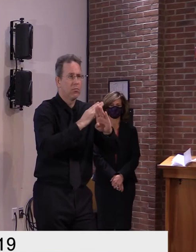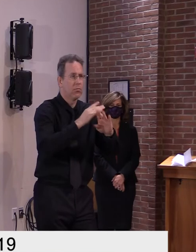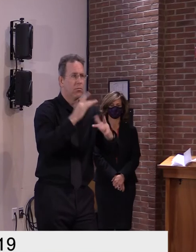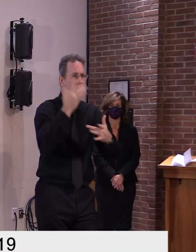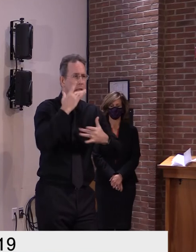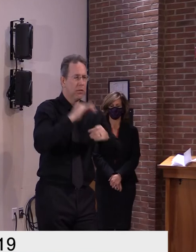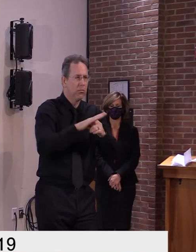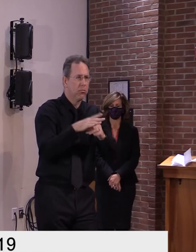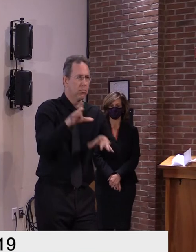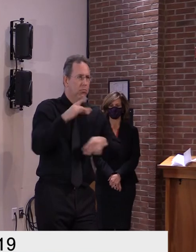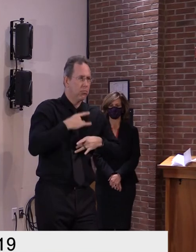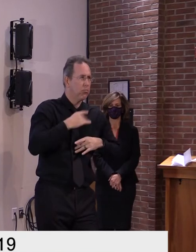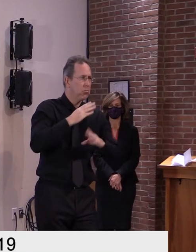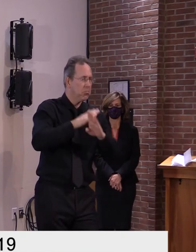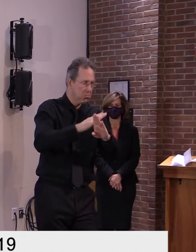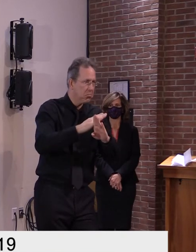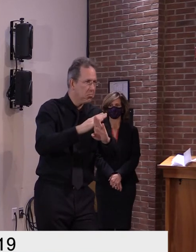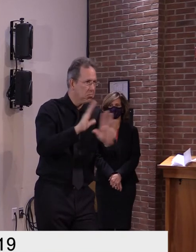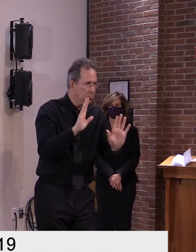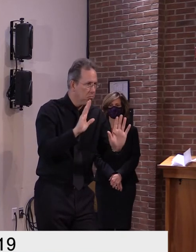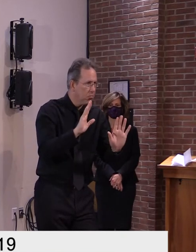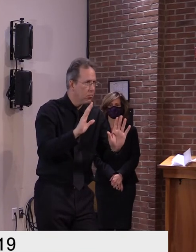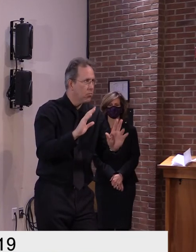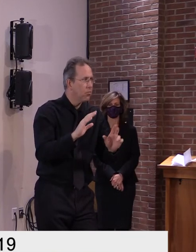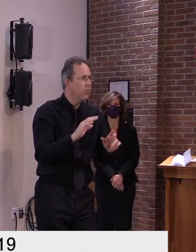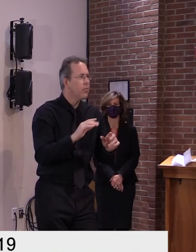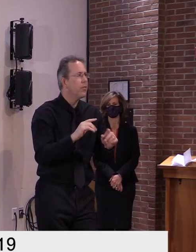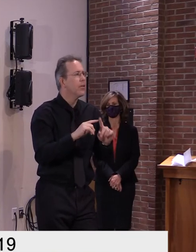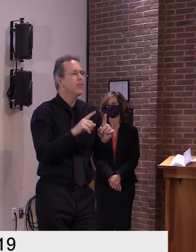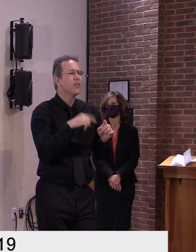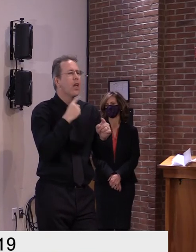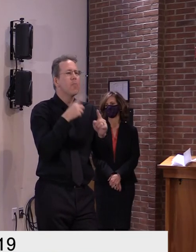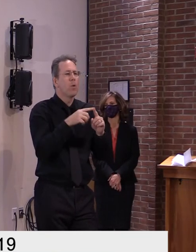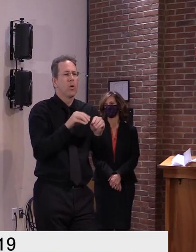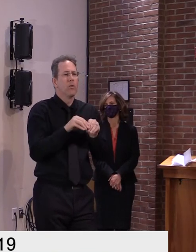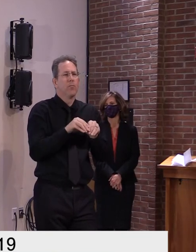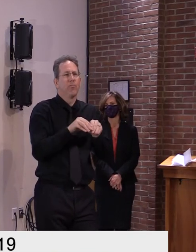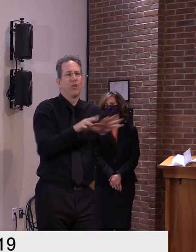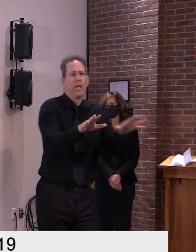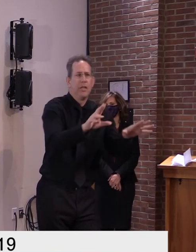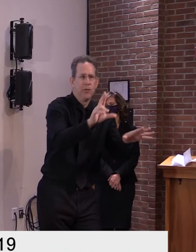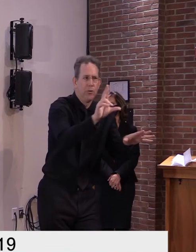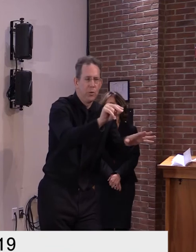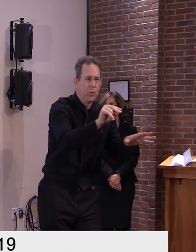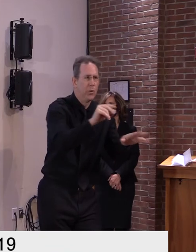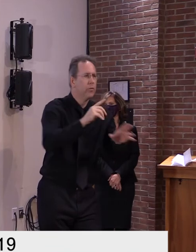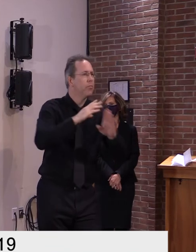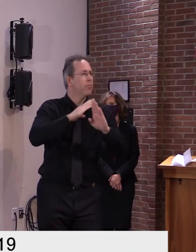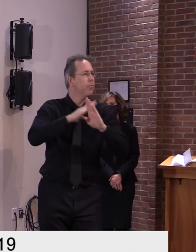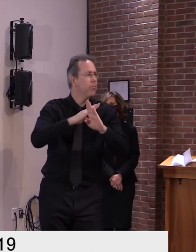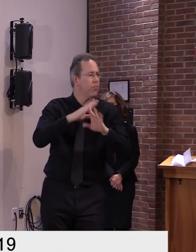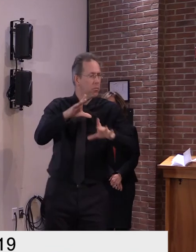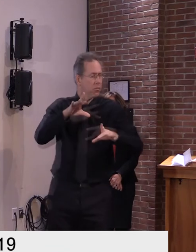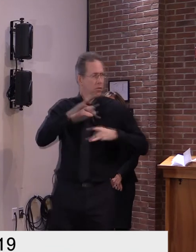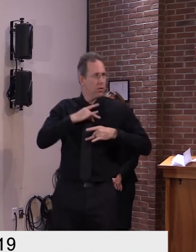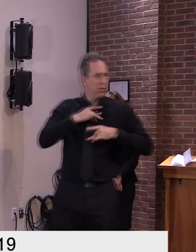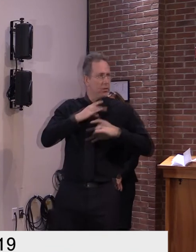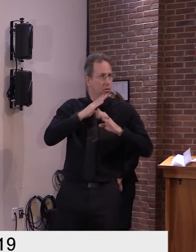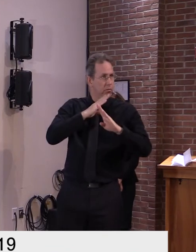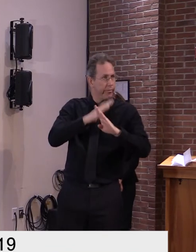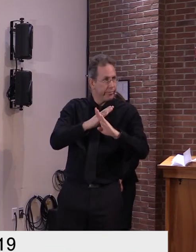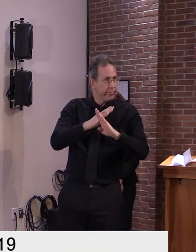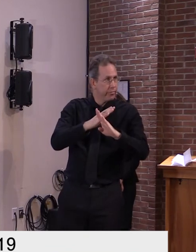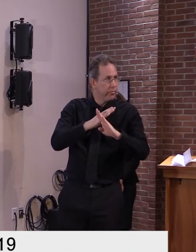kinds of worse outcomes they might get because they got sick with the virus. From a public health standpoint, we want